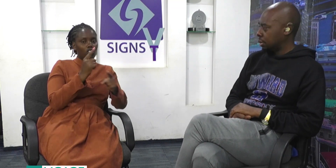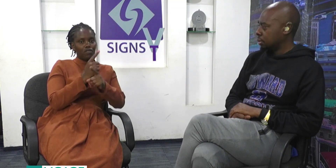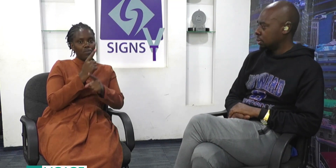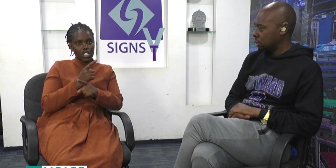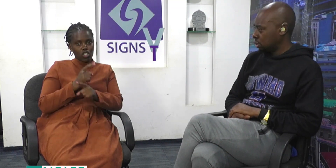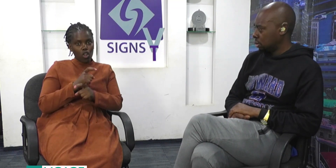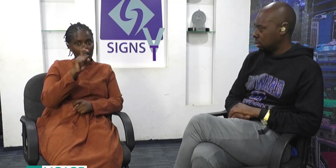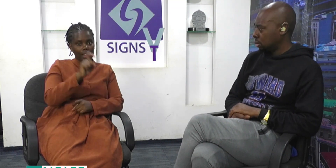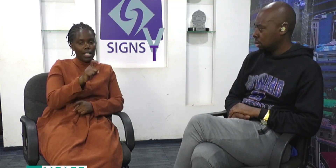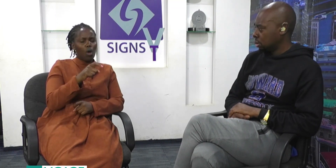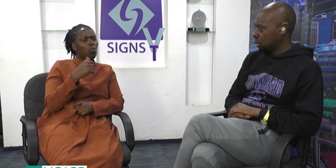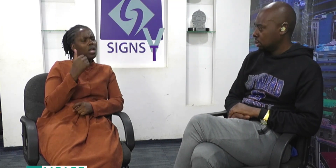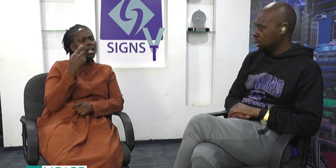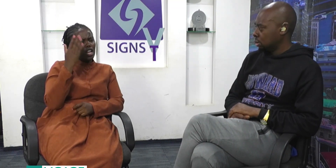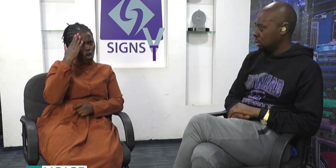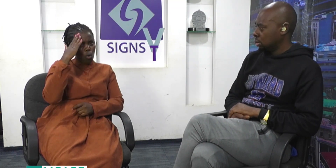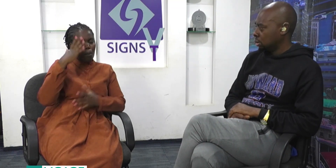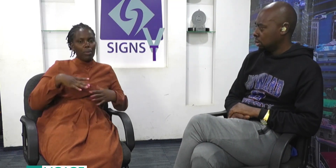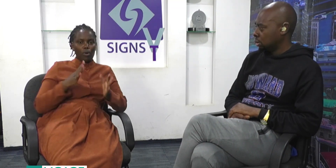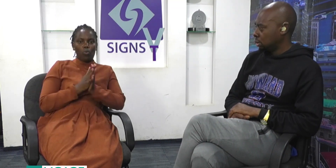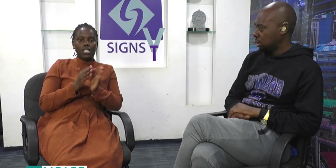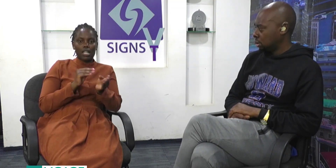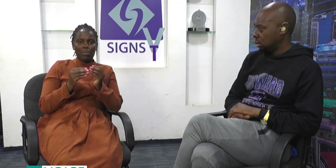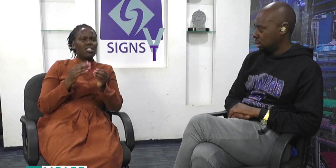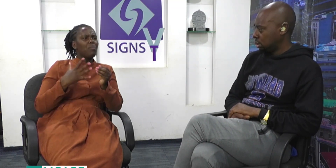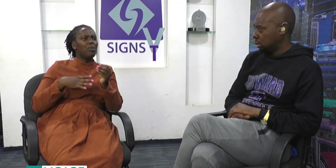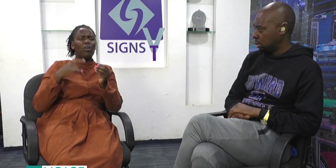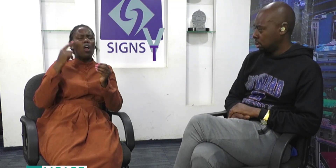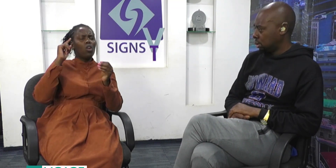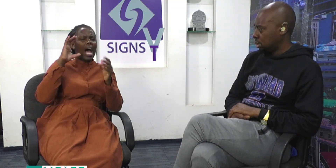many situations we have variations, and